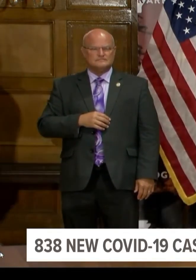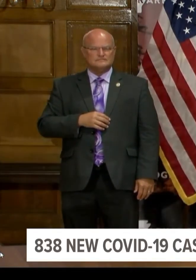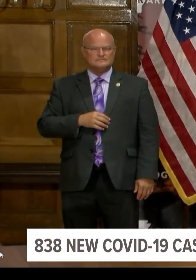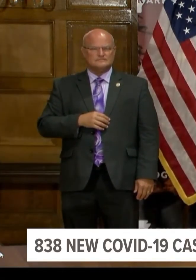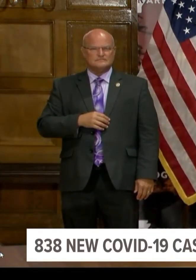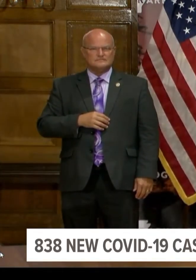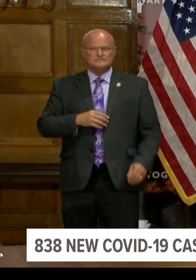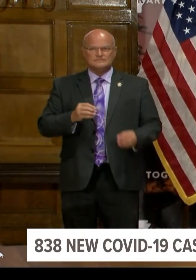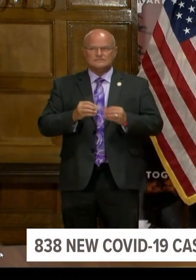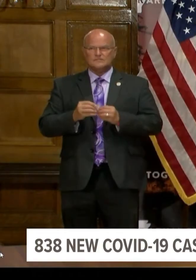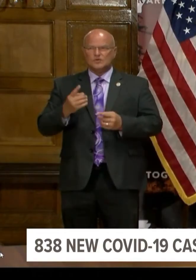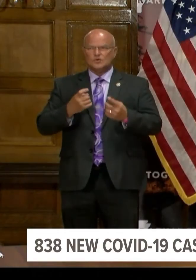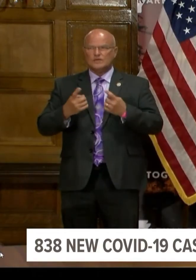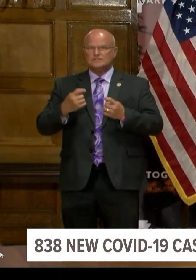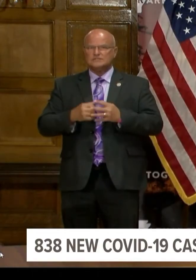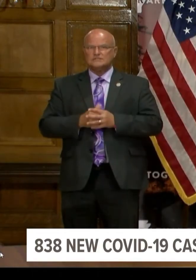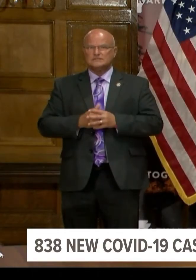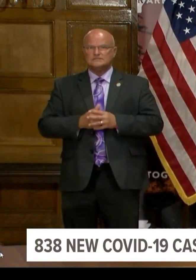Any other questions?